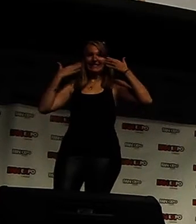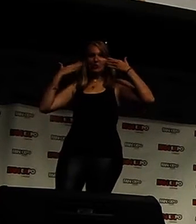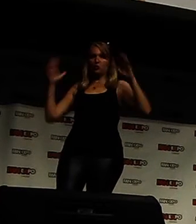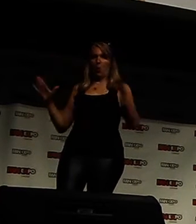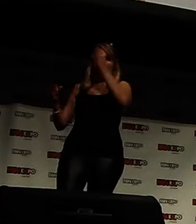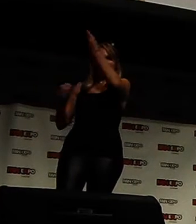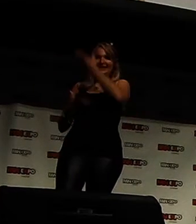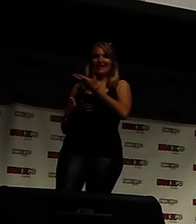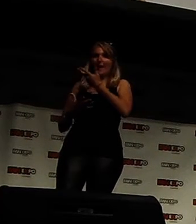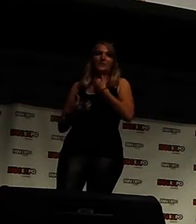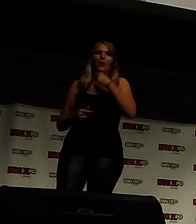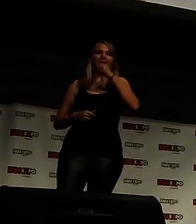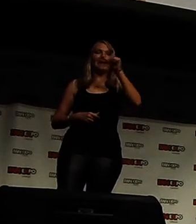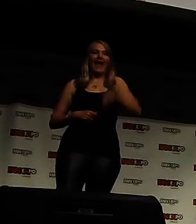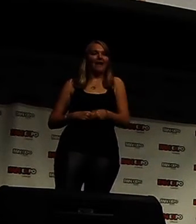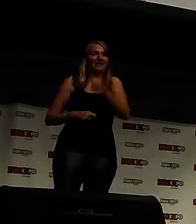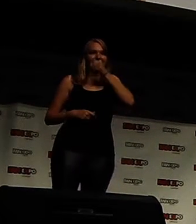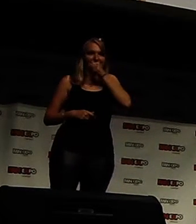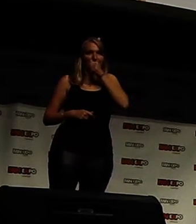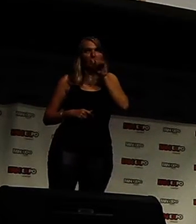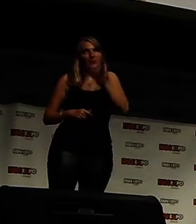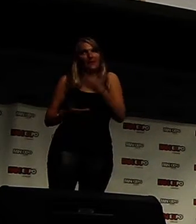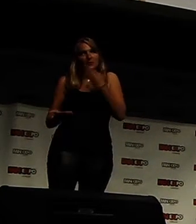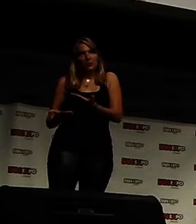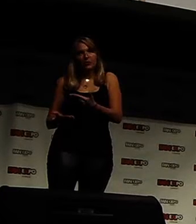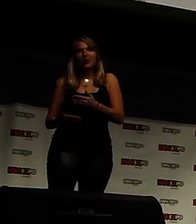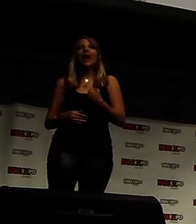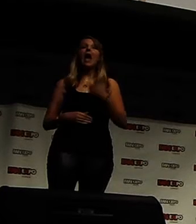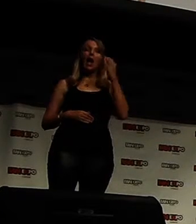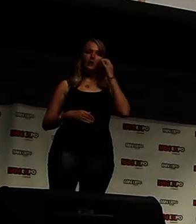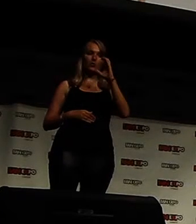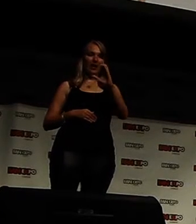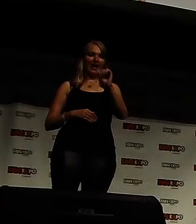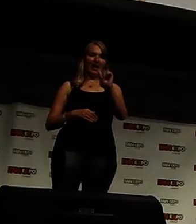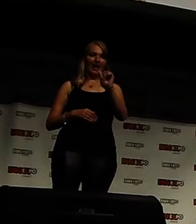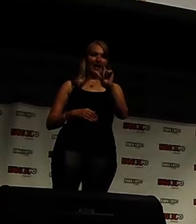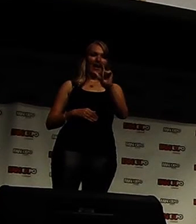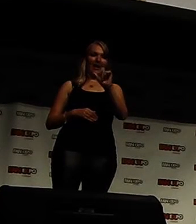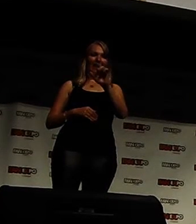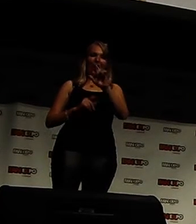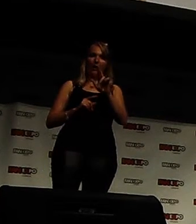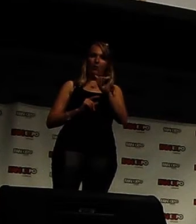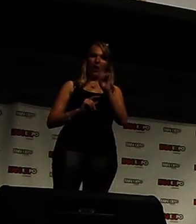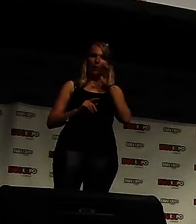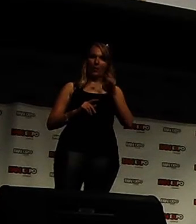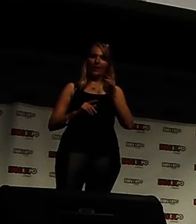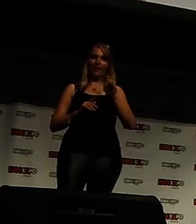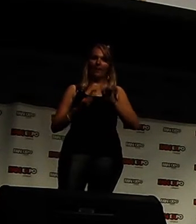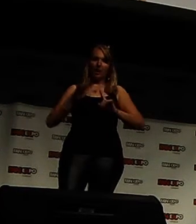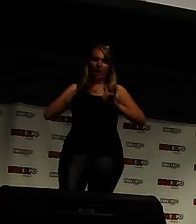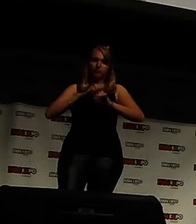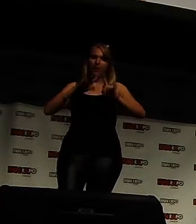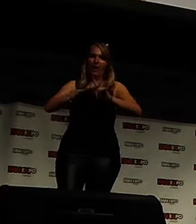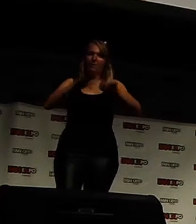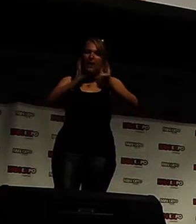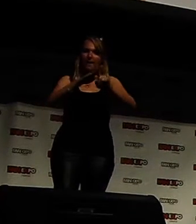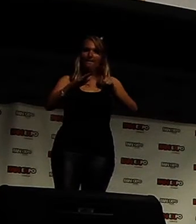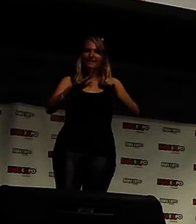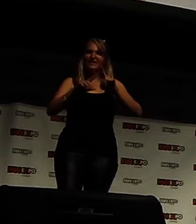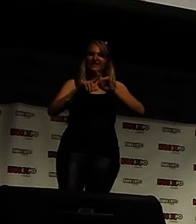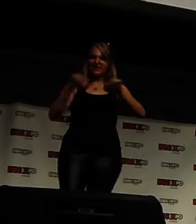so that was good. I knew I was playing Clara's from different reiterations through time and space, but I didn't know